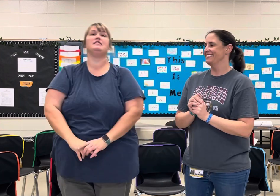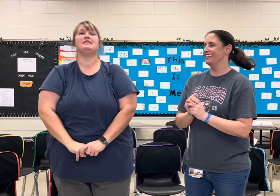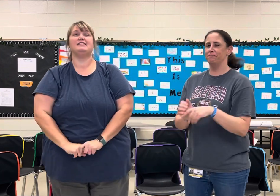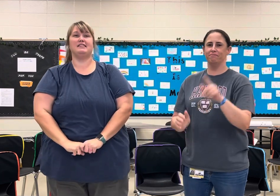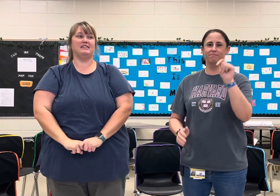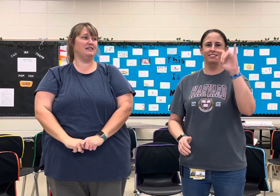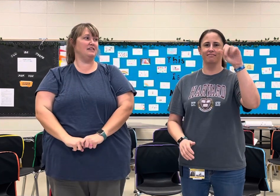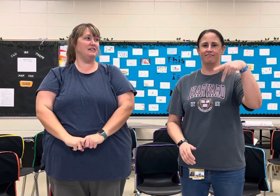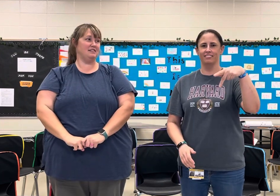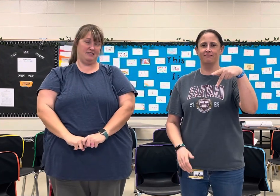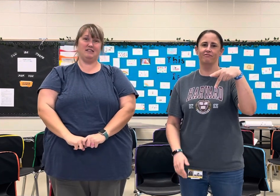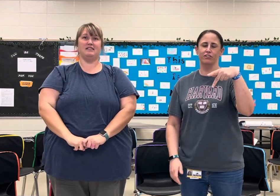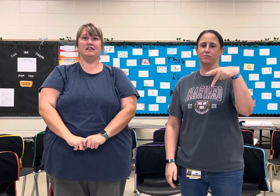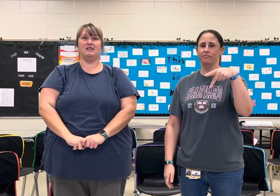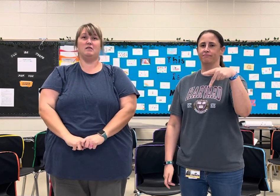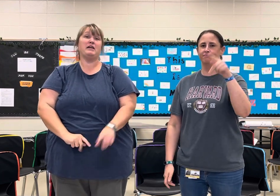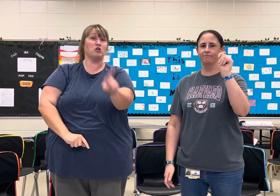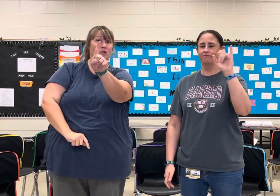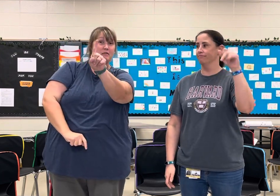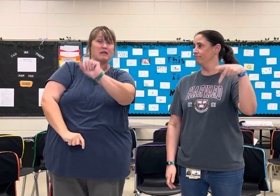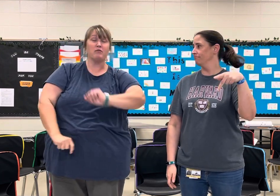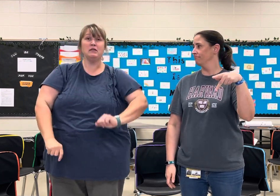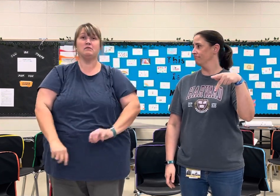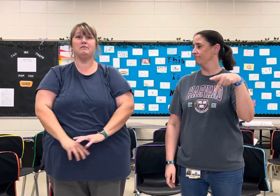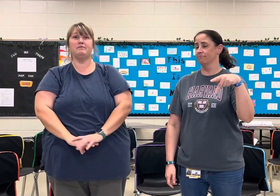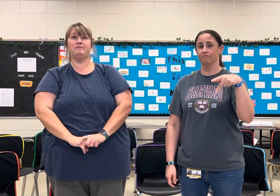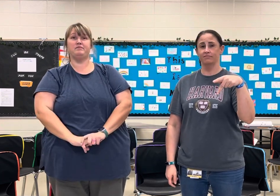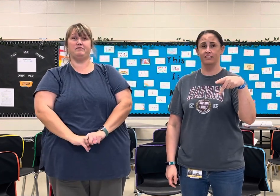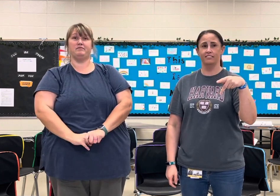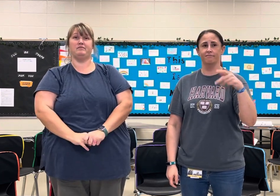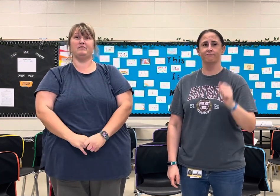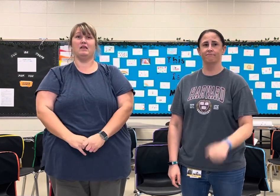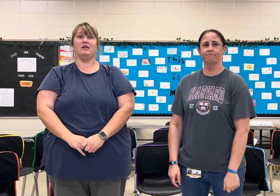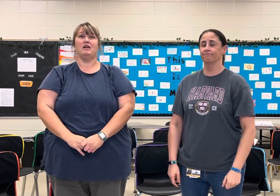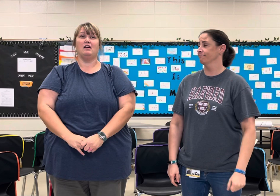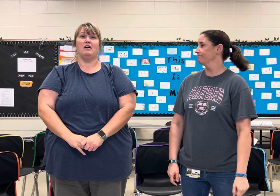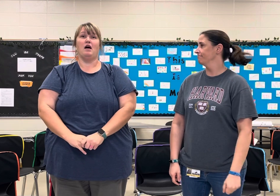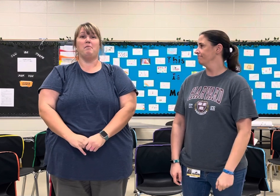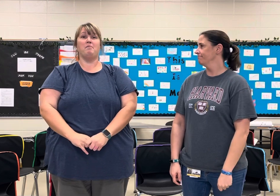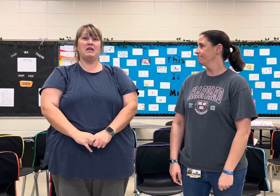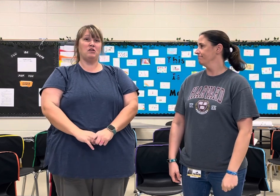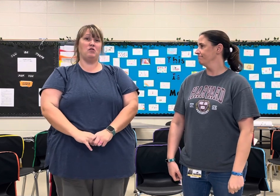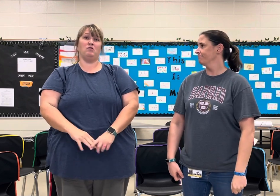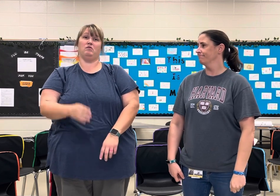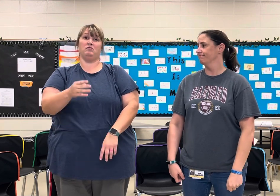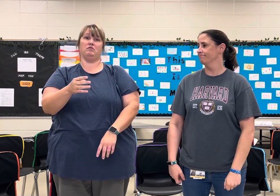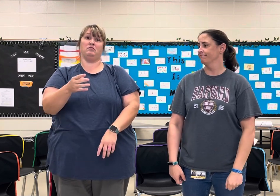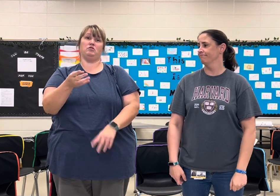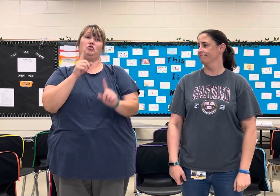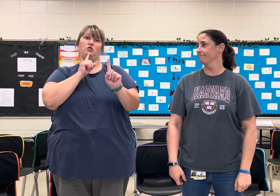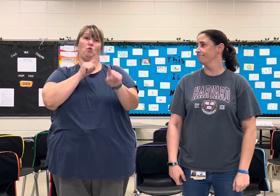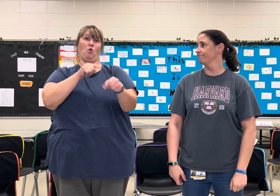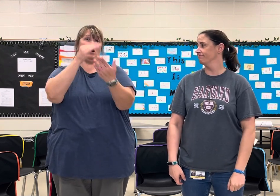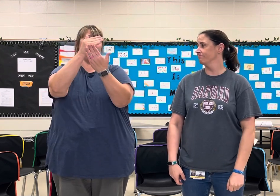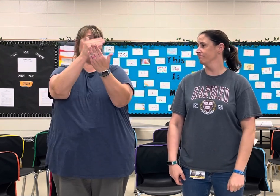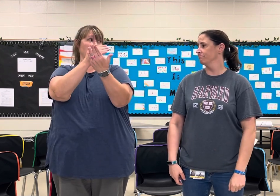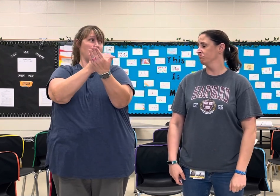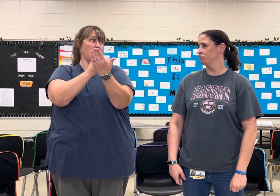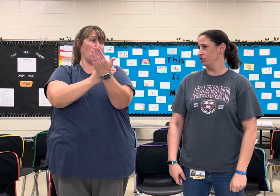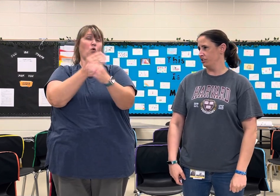Tip. Fingerspell. Make sure you always leave one. Yes. Menu. Do you do order? Can or do